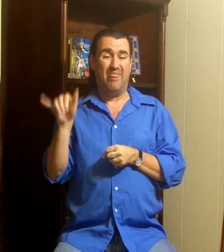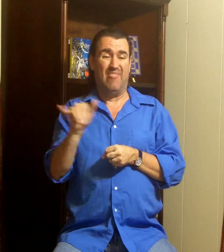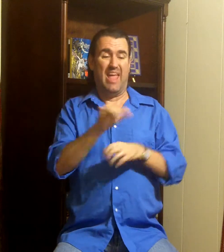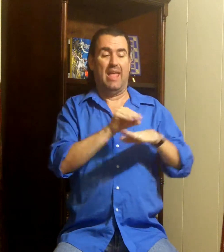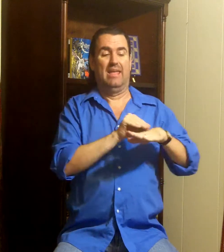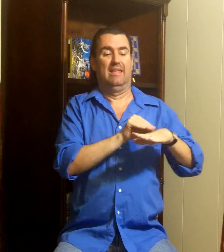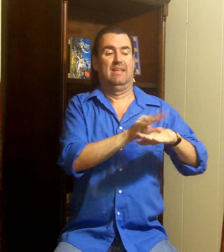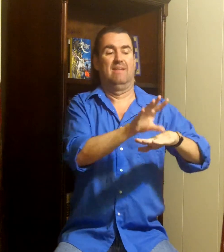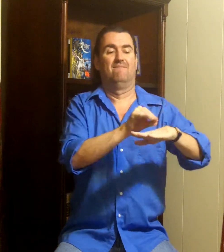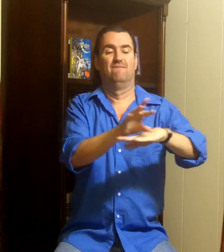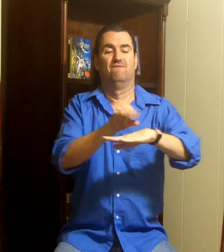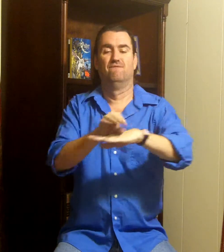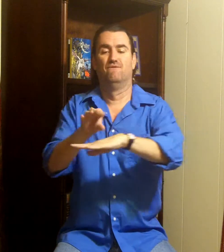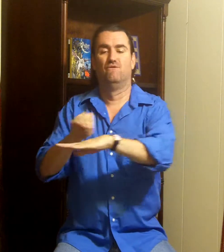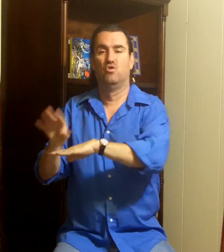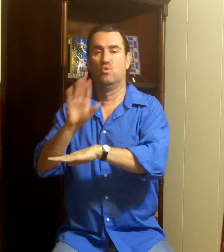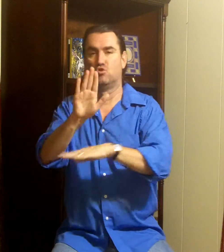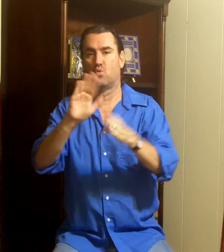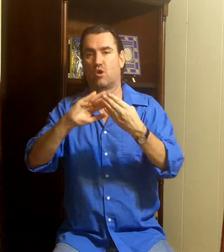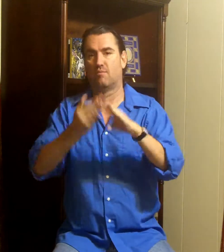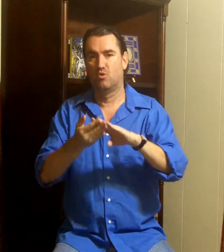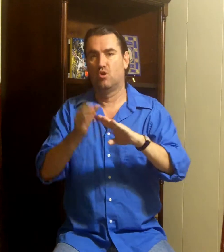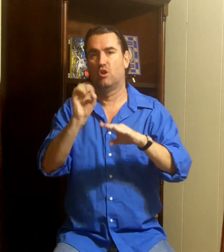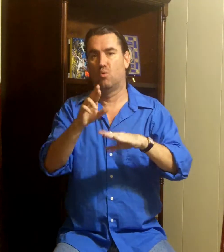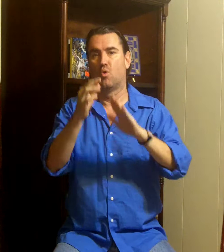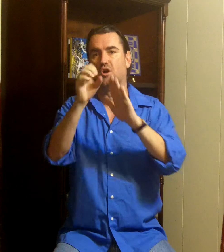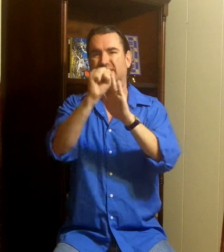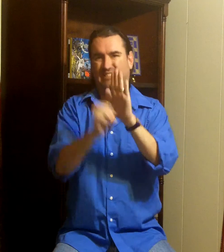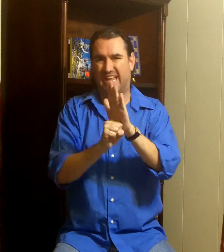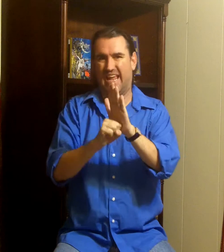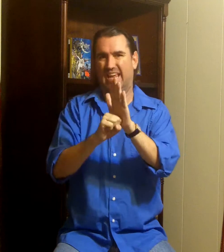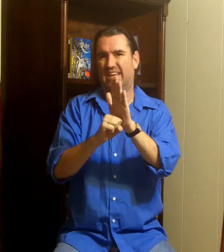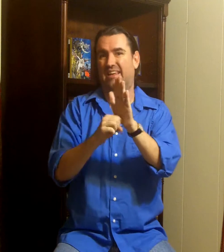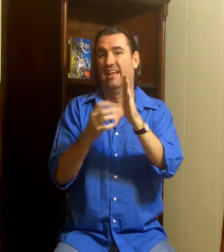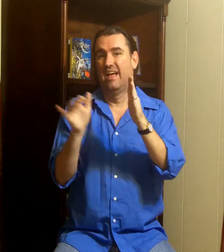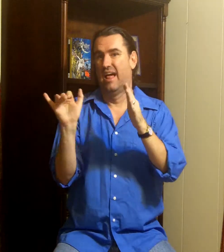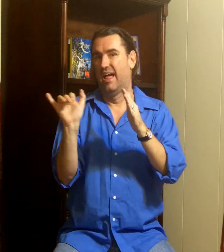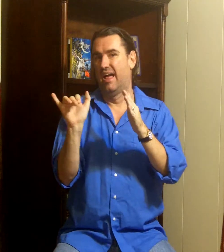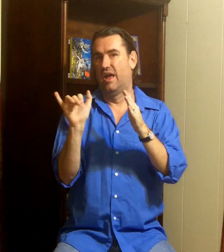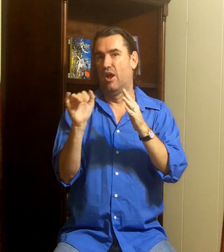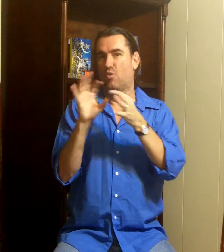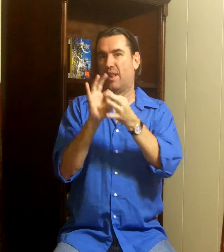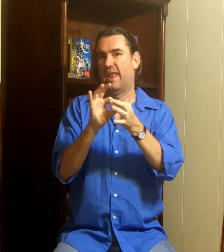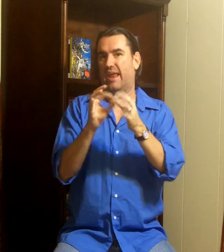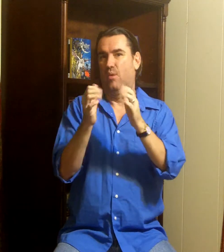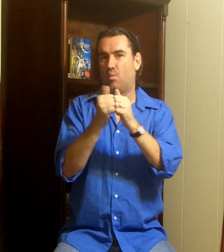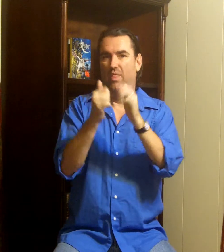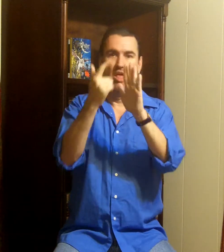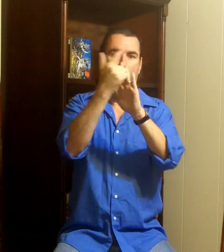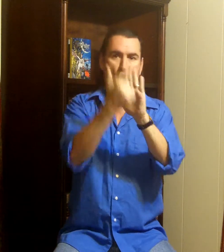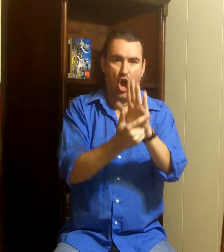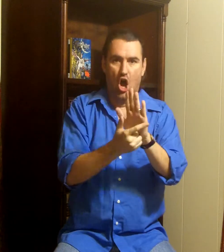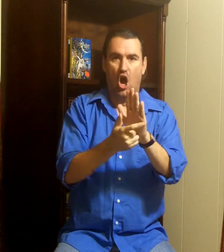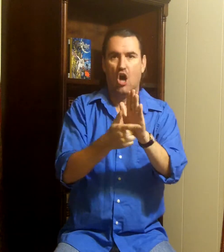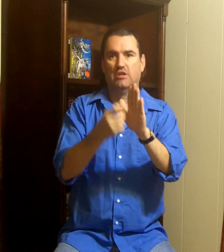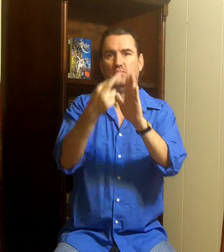influences on your community and or the state as far as mandates and laws that get passed within your